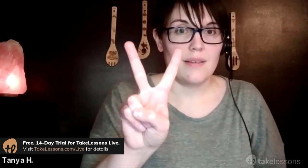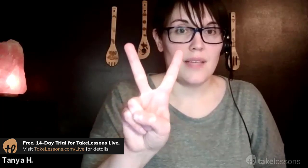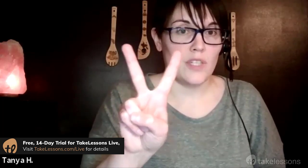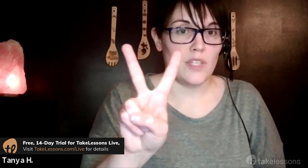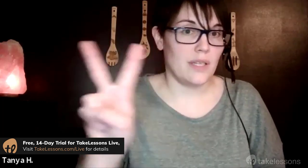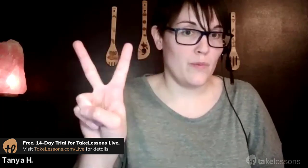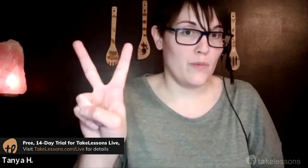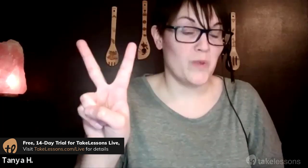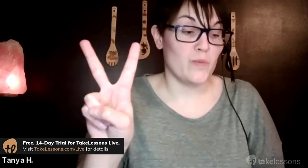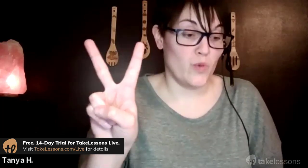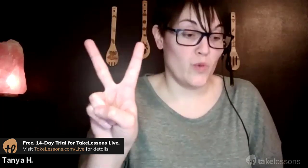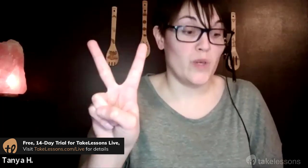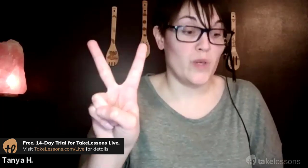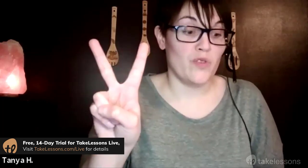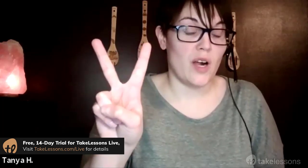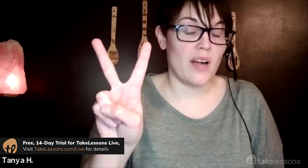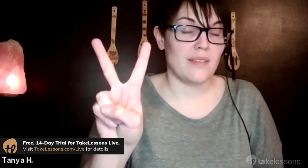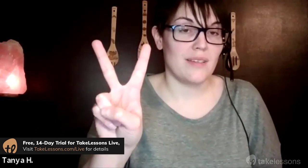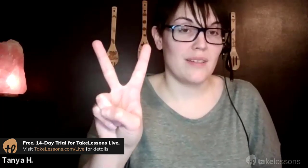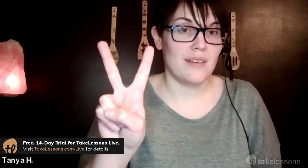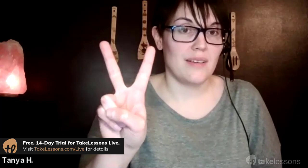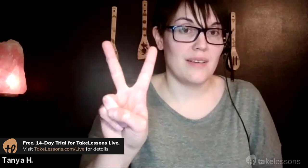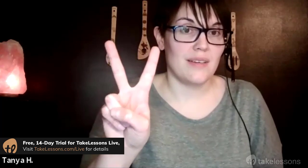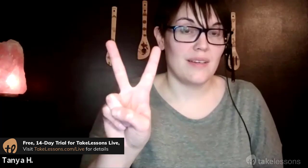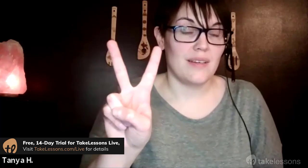double, it would move across.